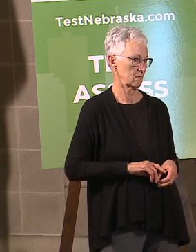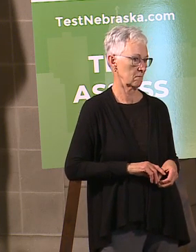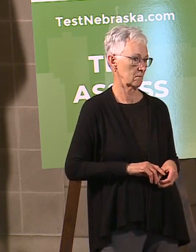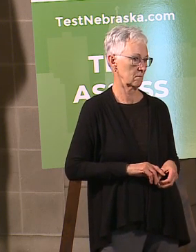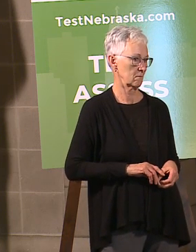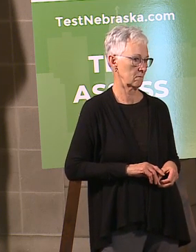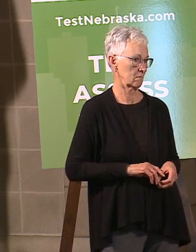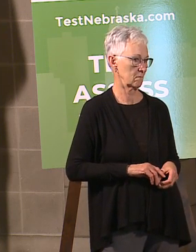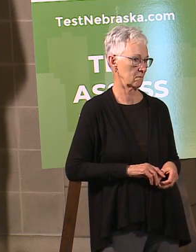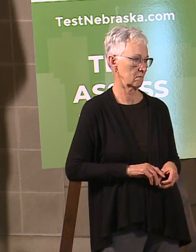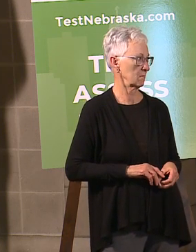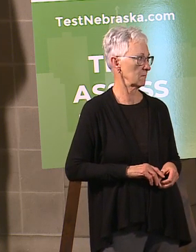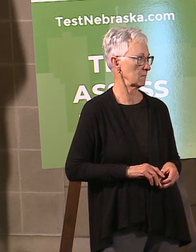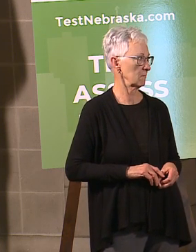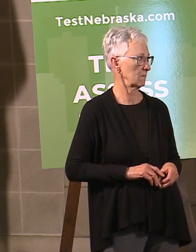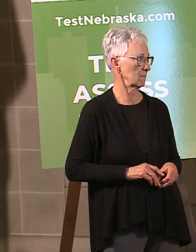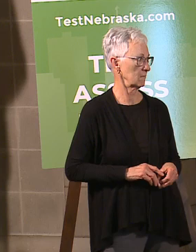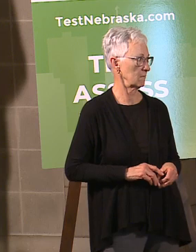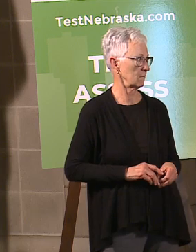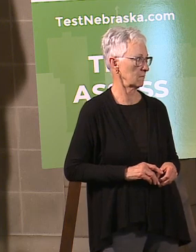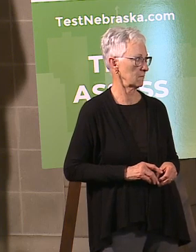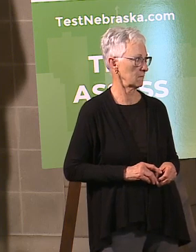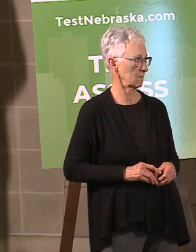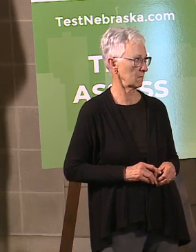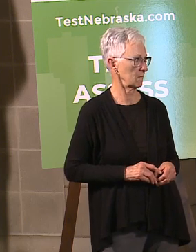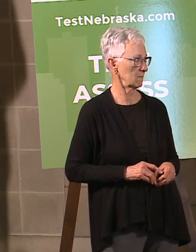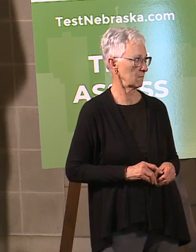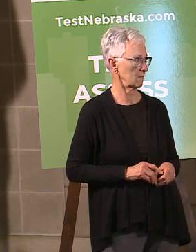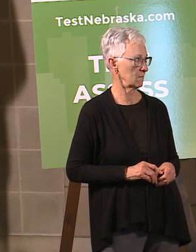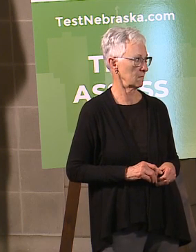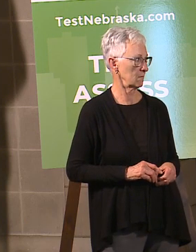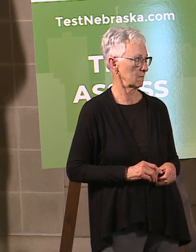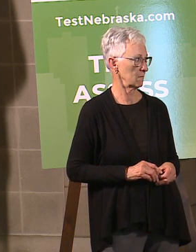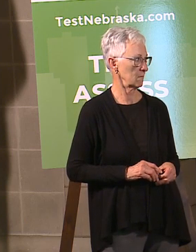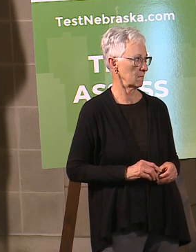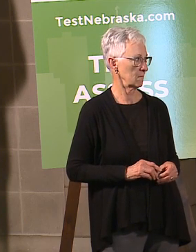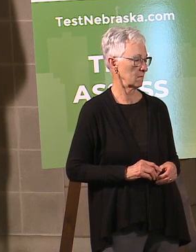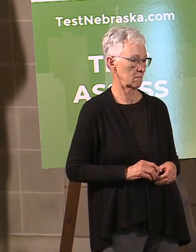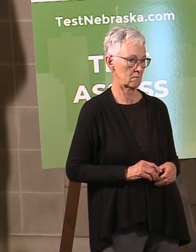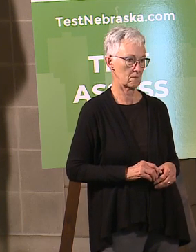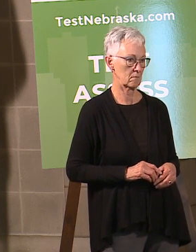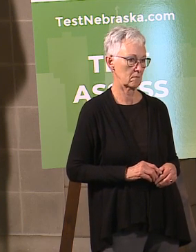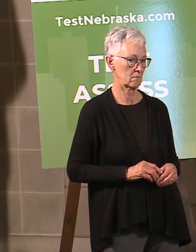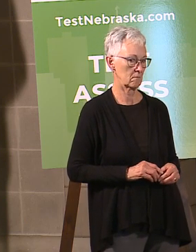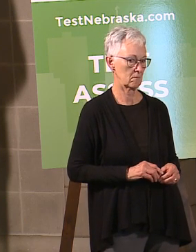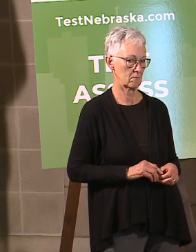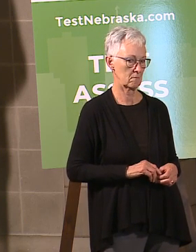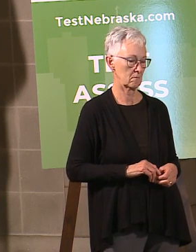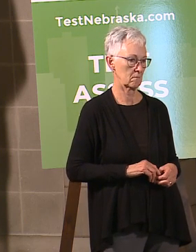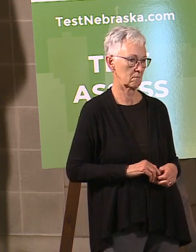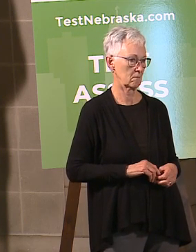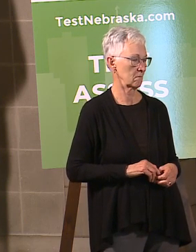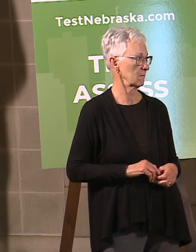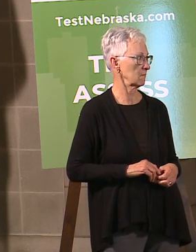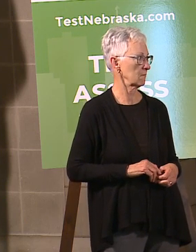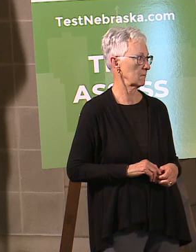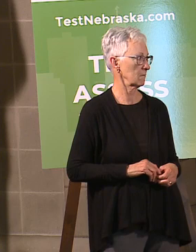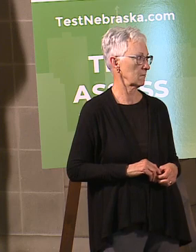$600 weekly payment? And will a person's 13-week extension be